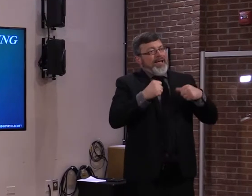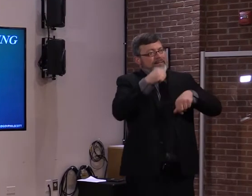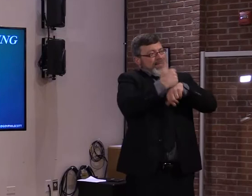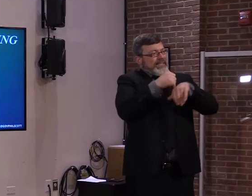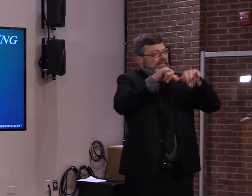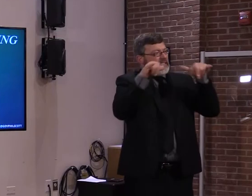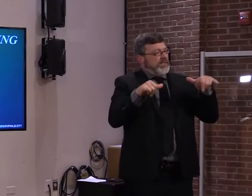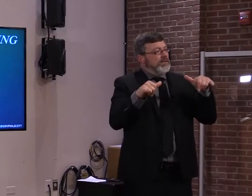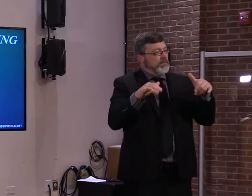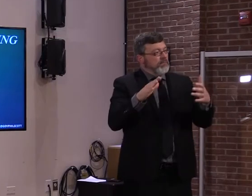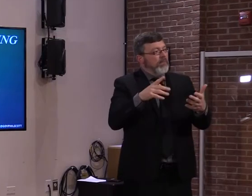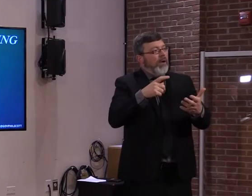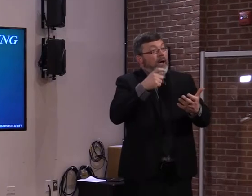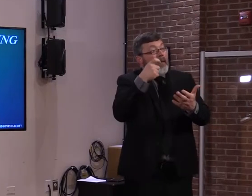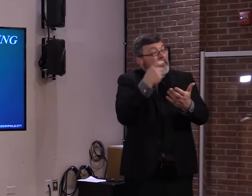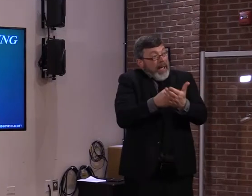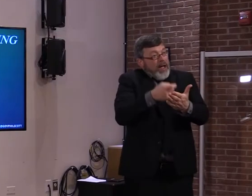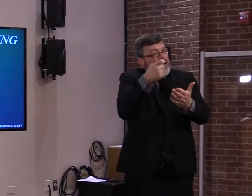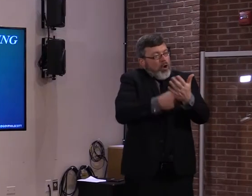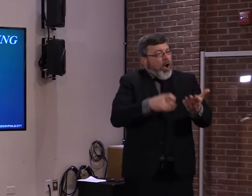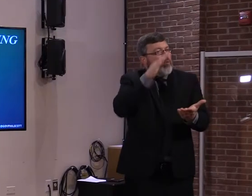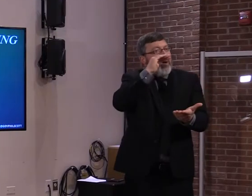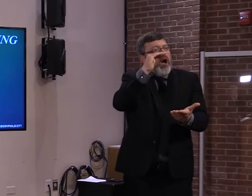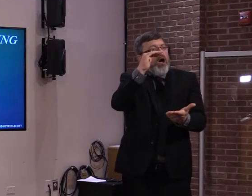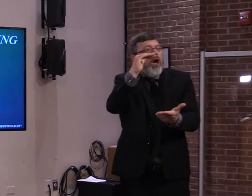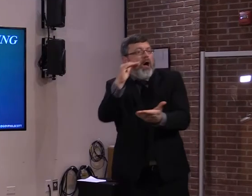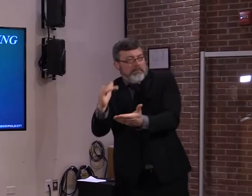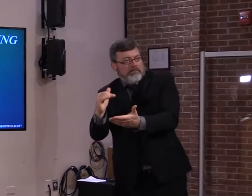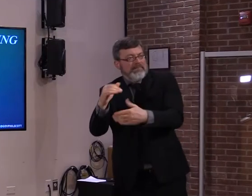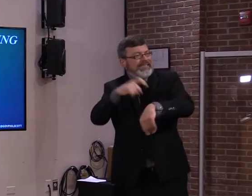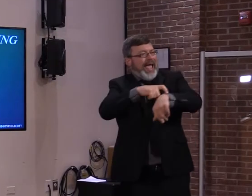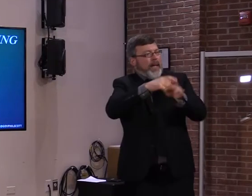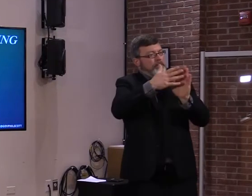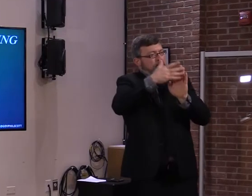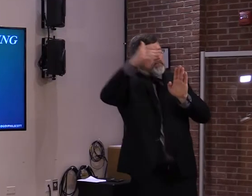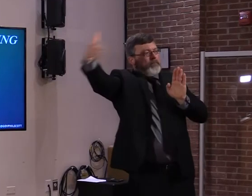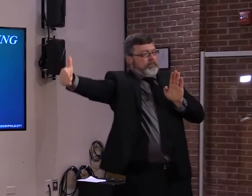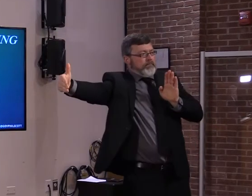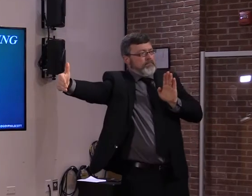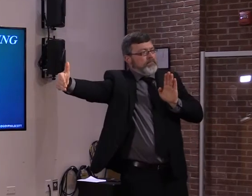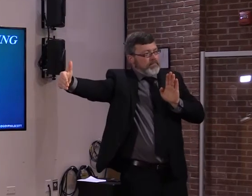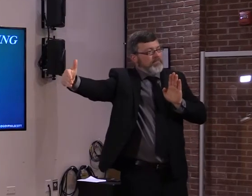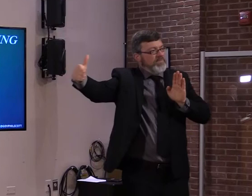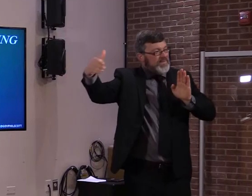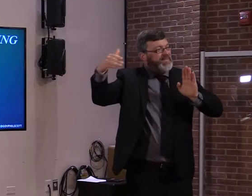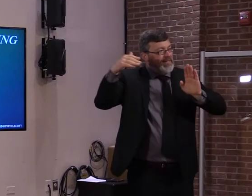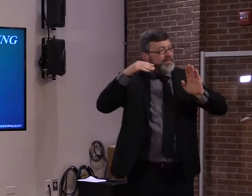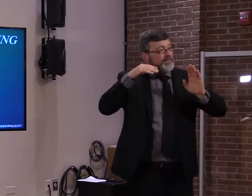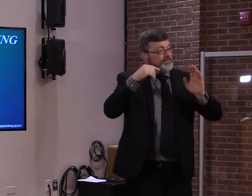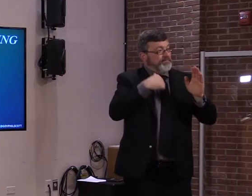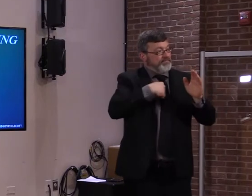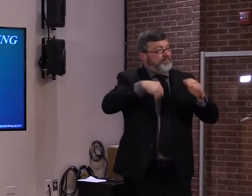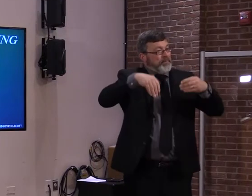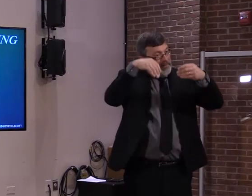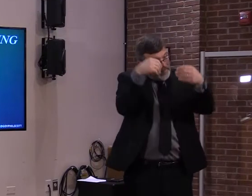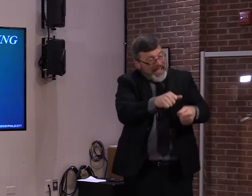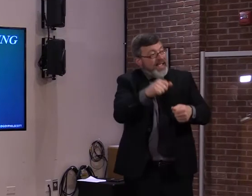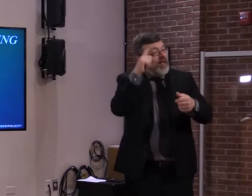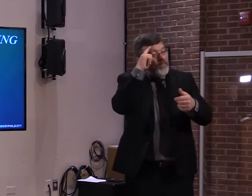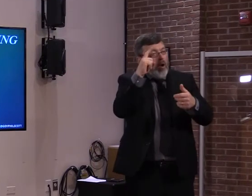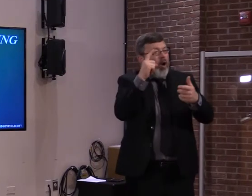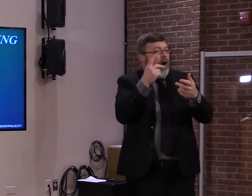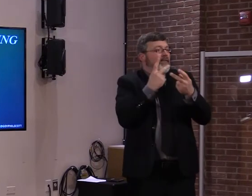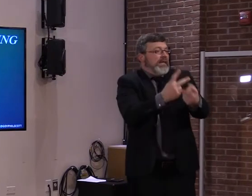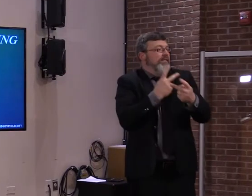based on keeping an individual healthy instead of the number of procedures and visits that you have, I think